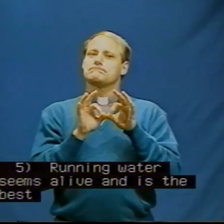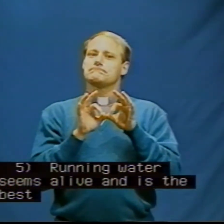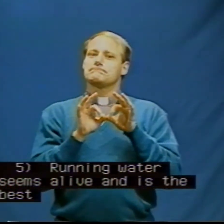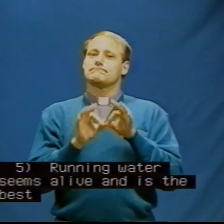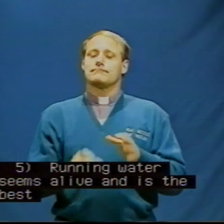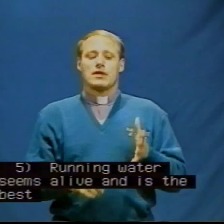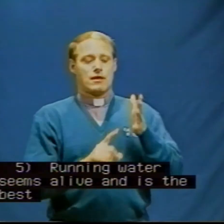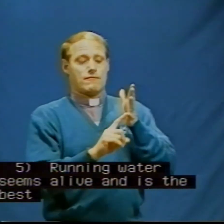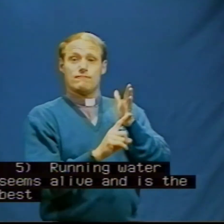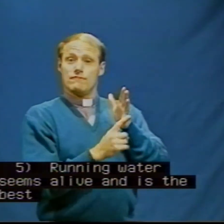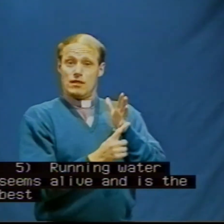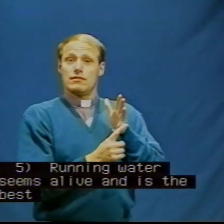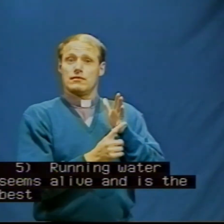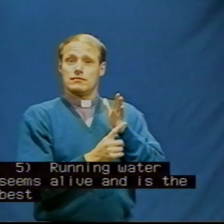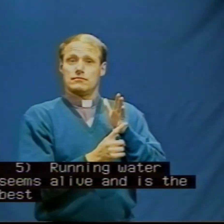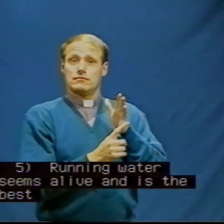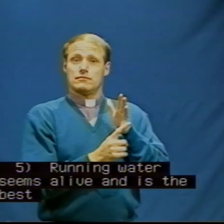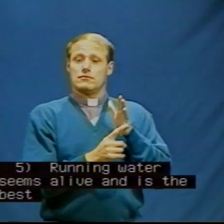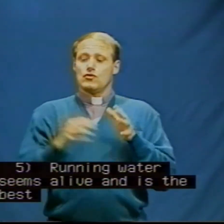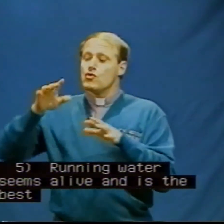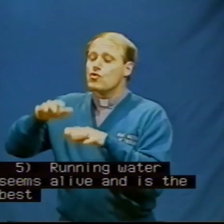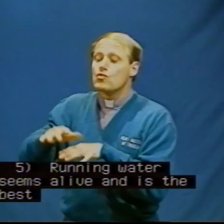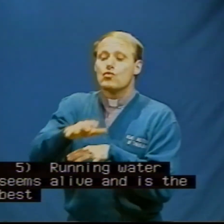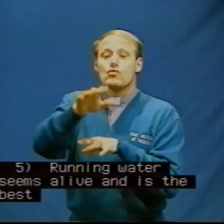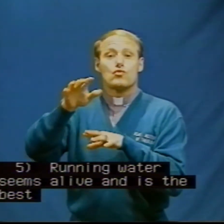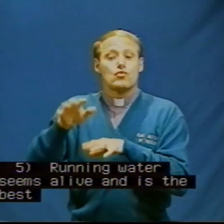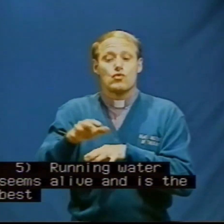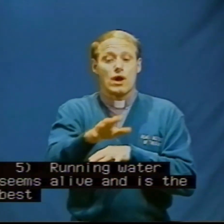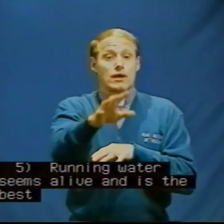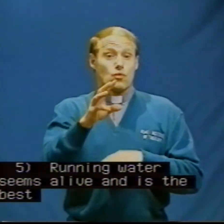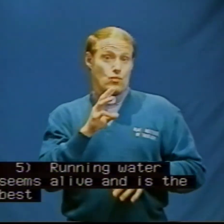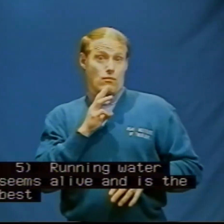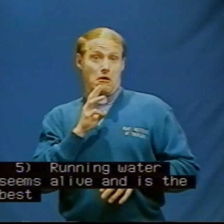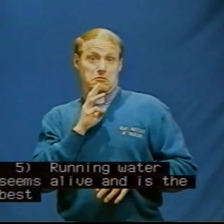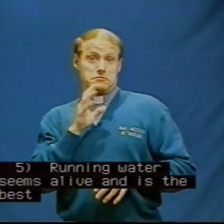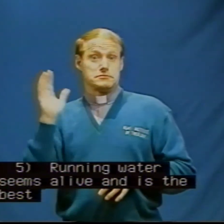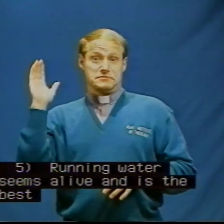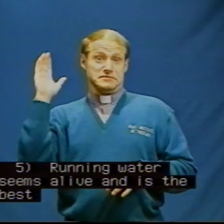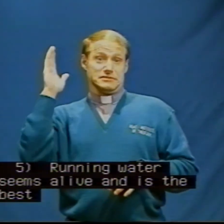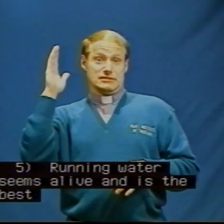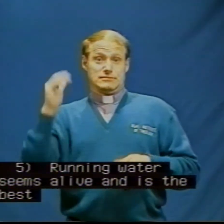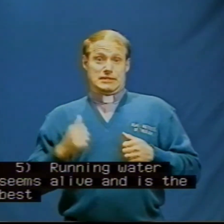5. Running water seems alive and is the best.